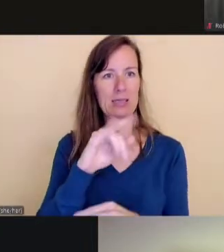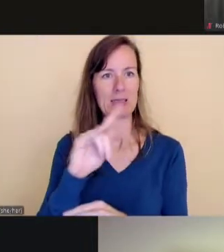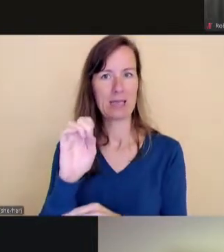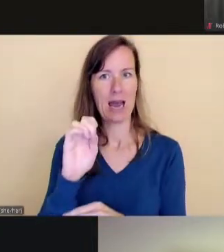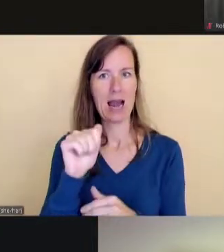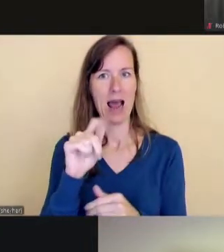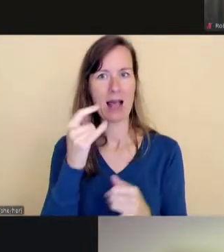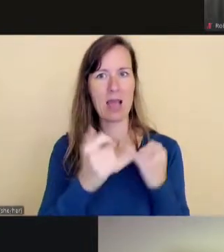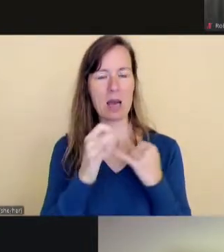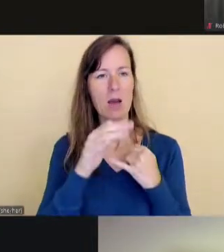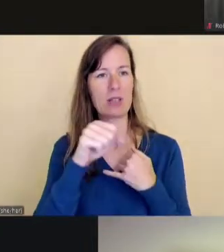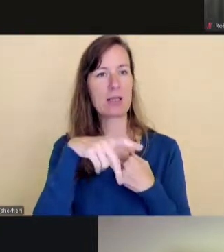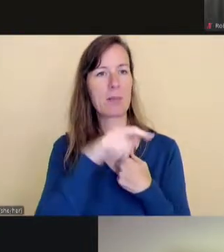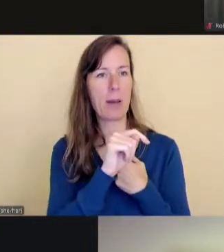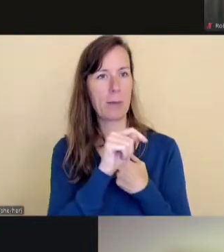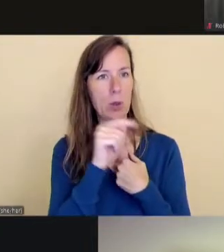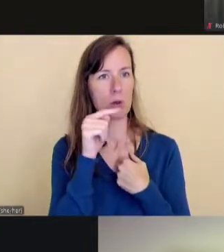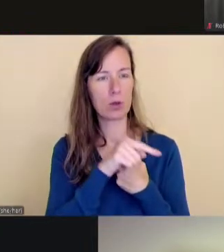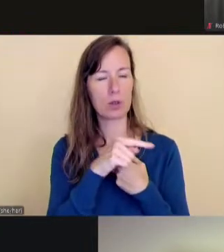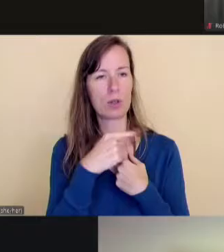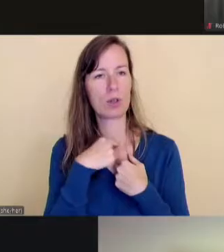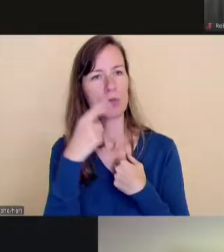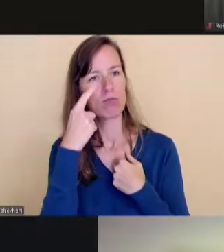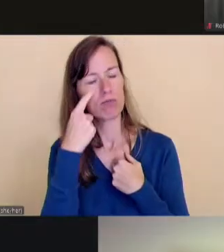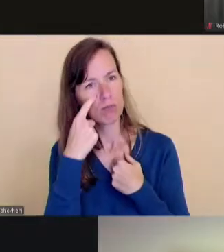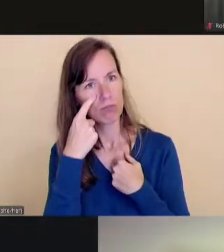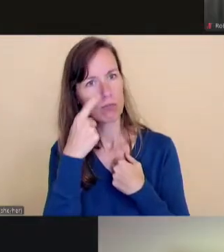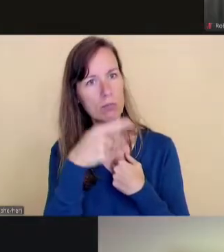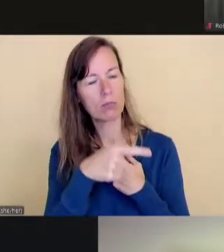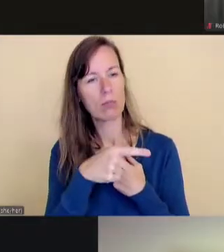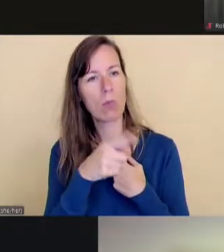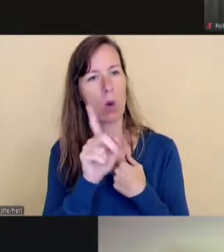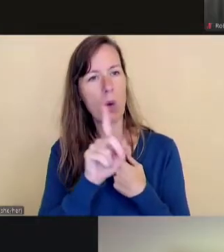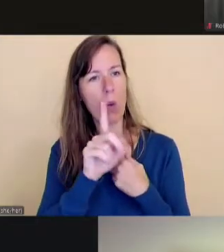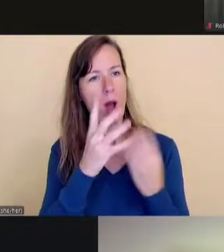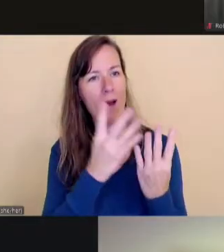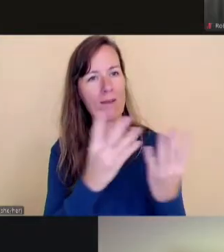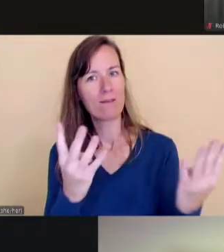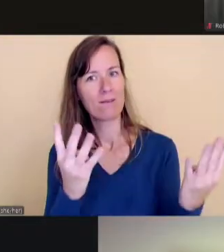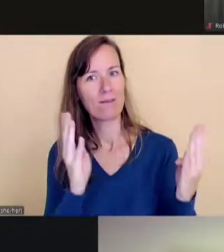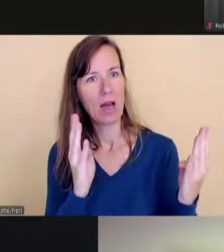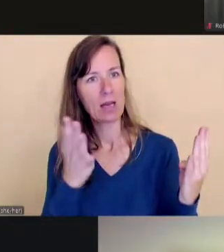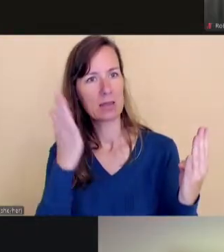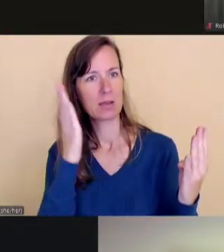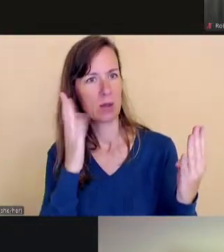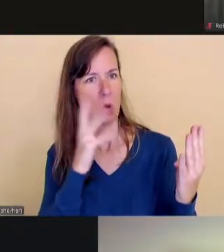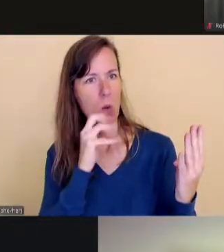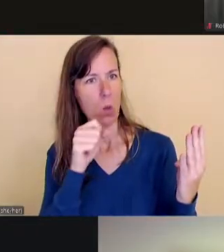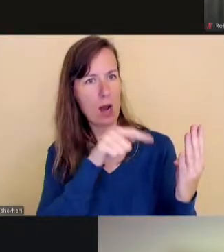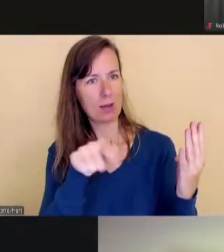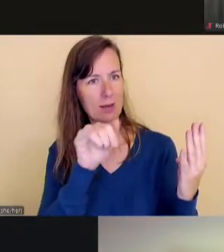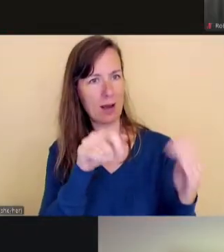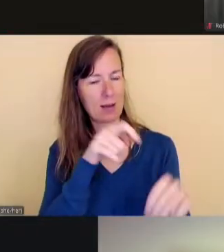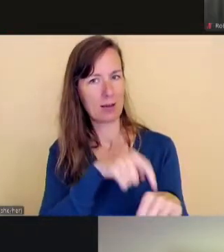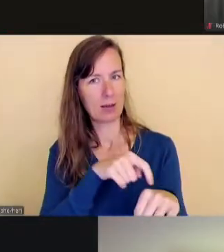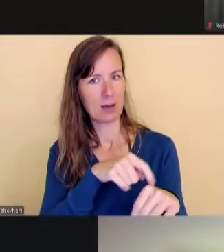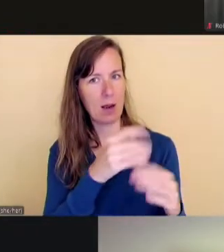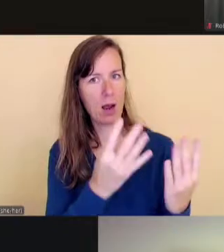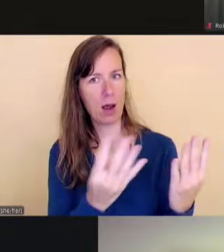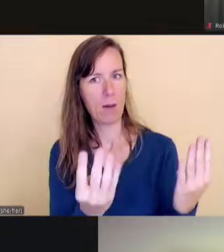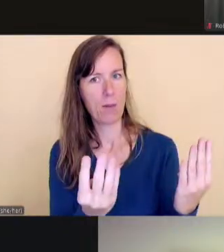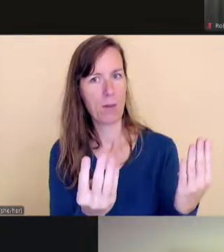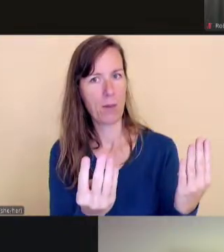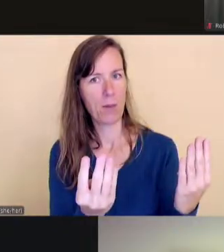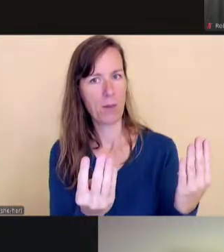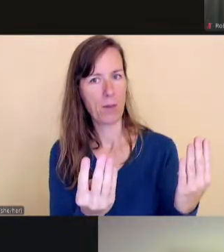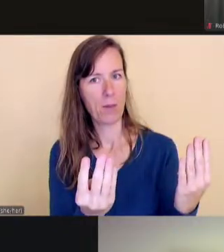noticed that where the fence at least was, I haven't been there in past week, but where